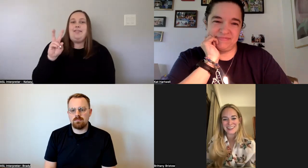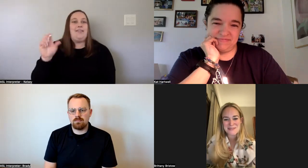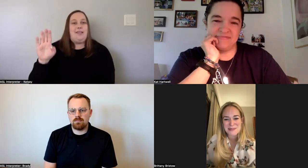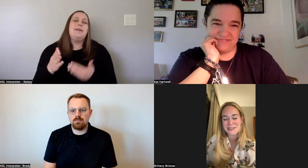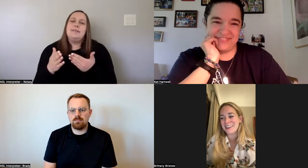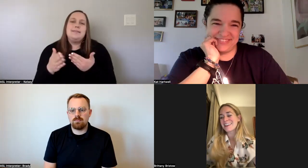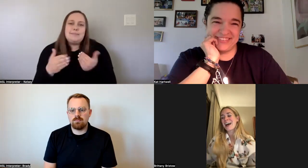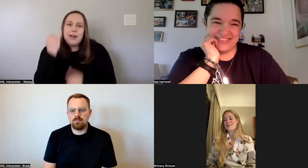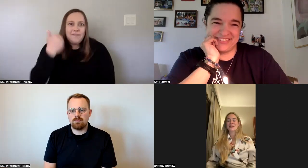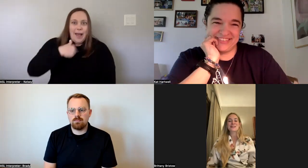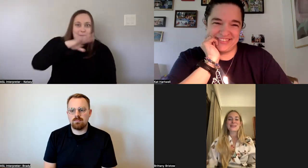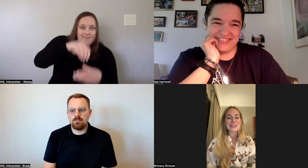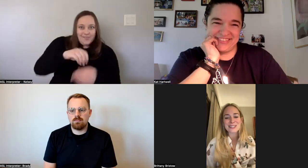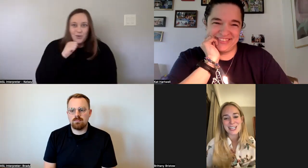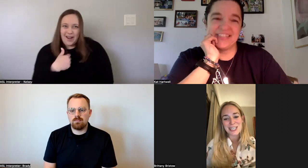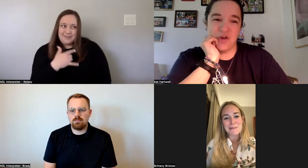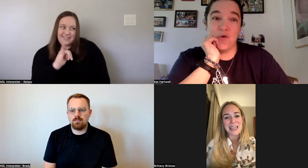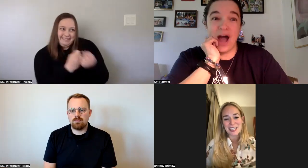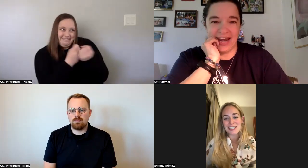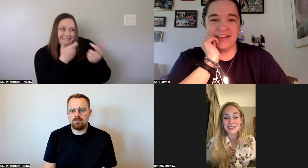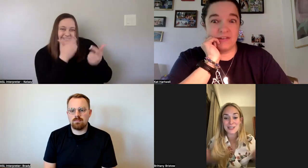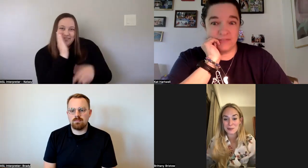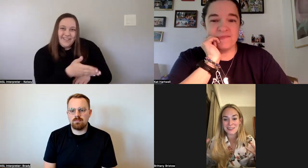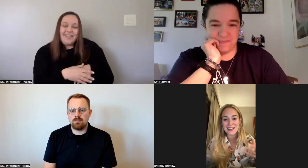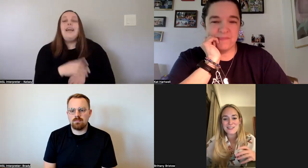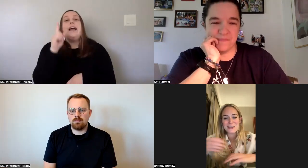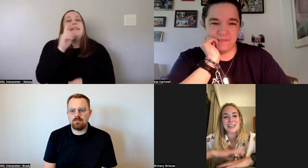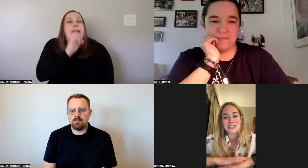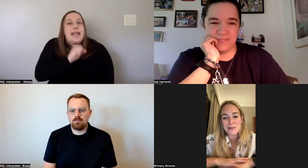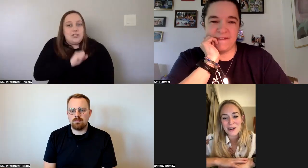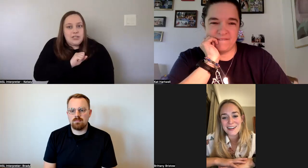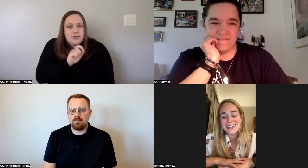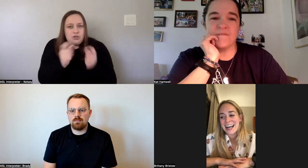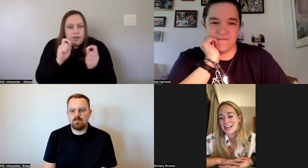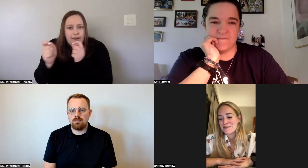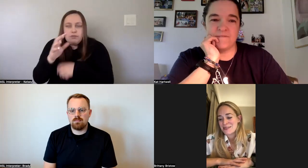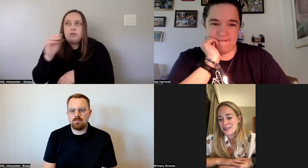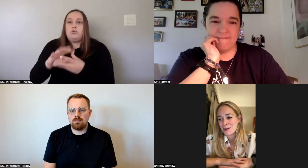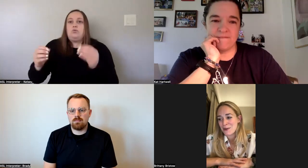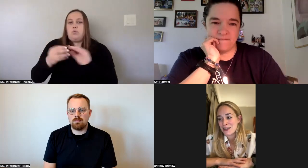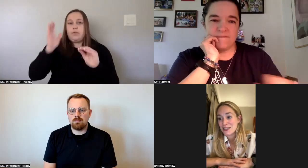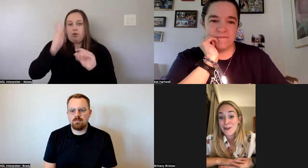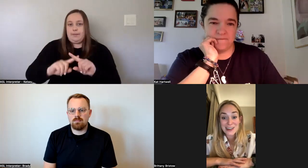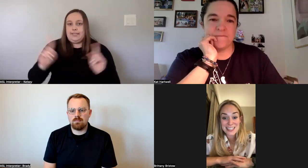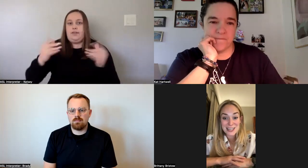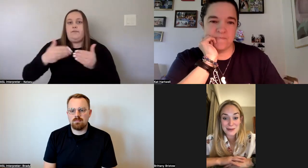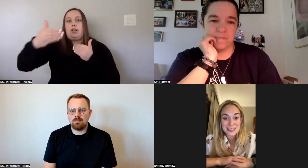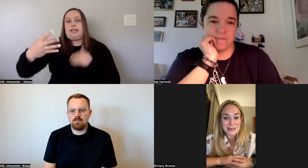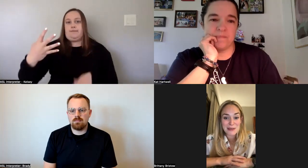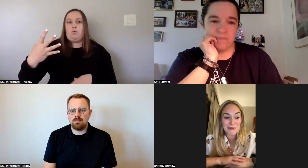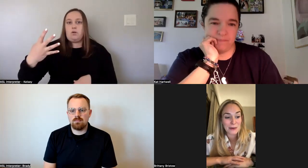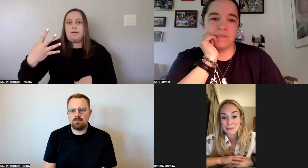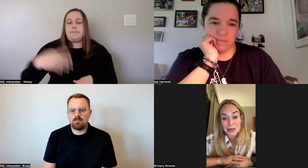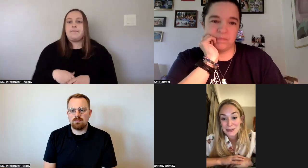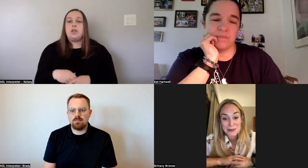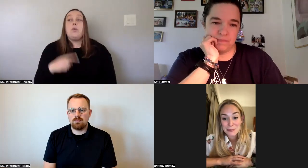whether or not I'm a part of it. But I do think they're changing up the ages Right. and the storyline for the next 4. So as far as I know, it's